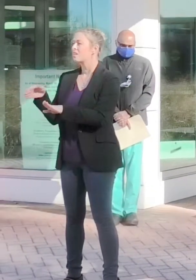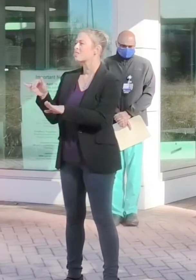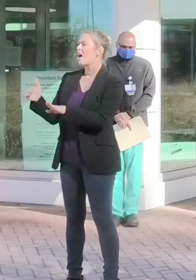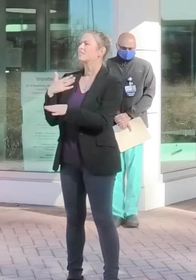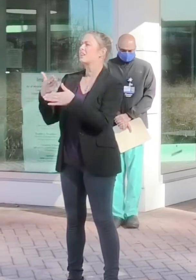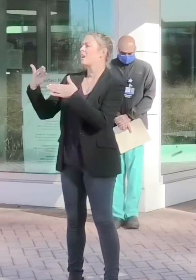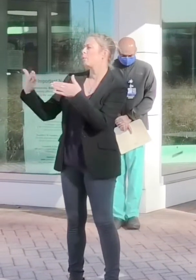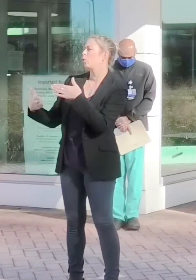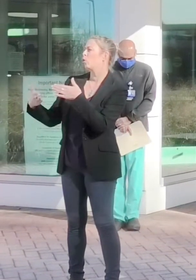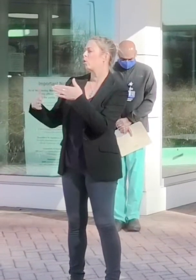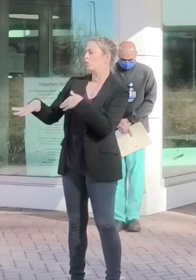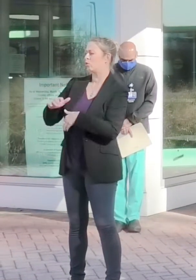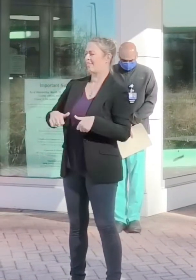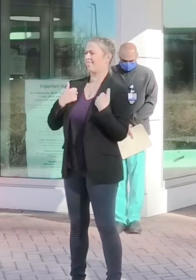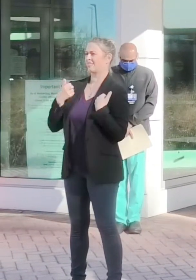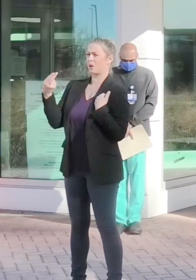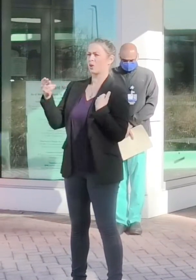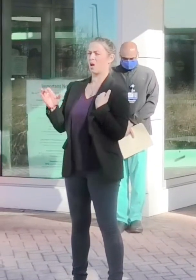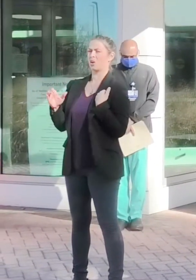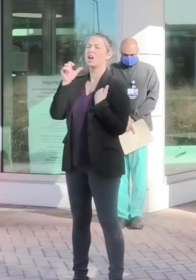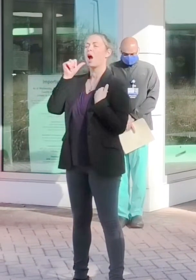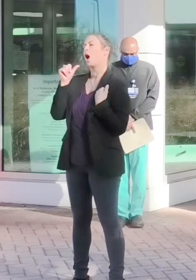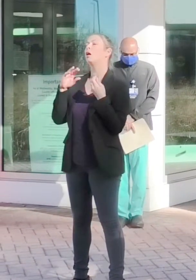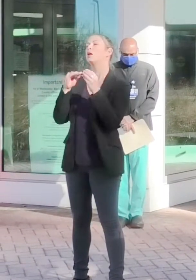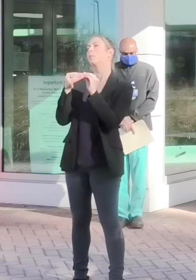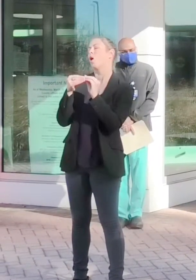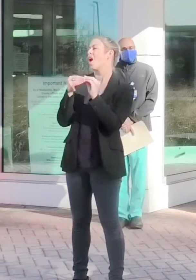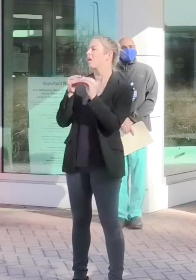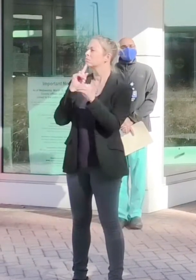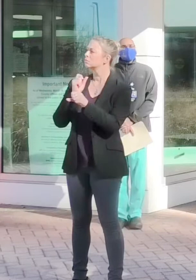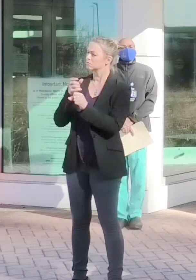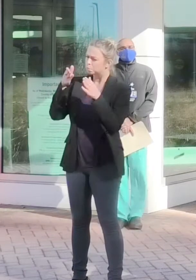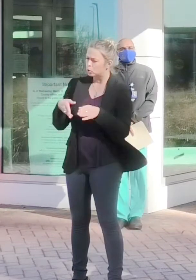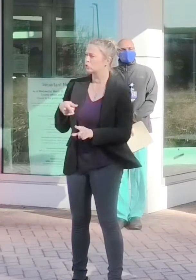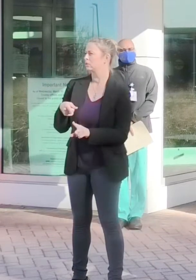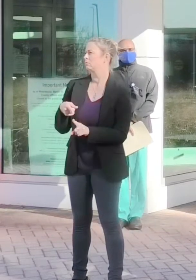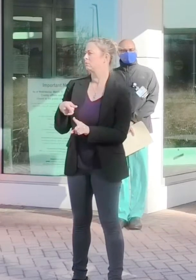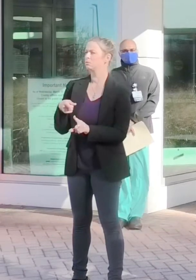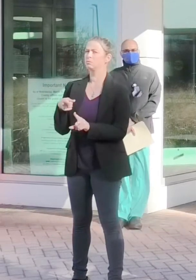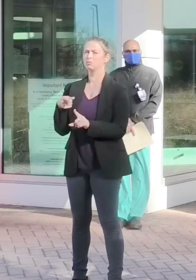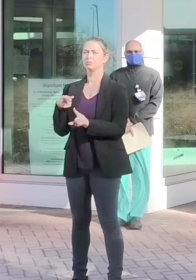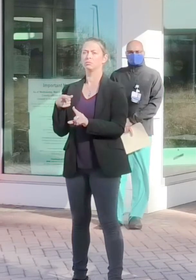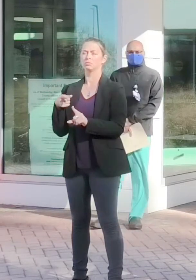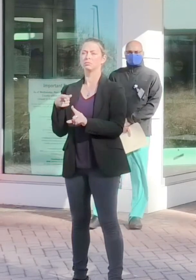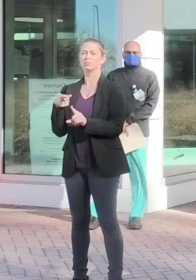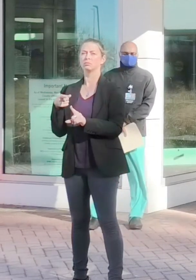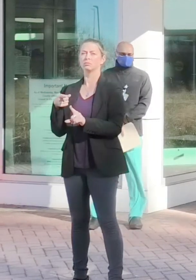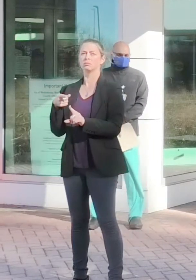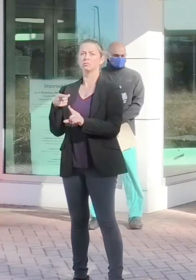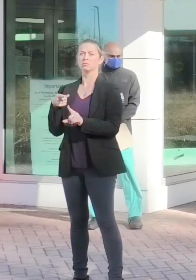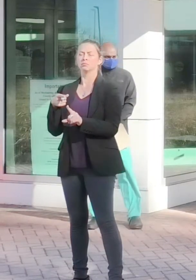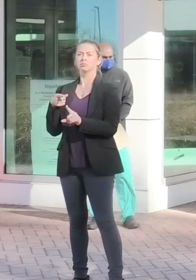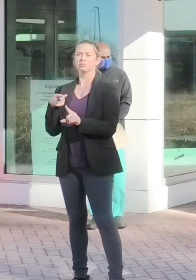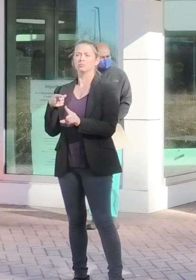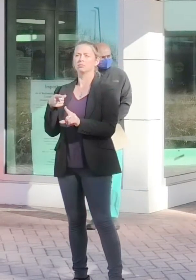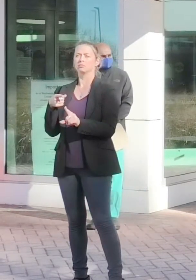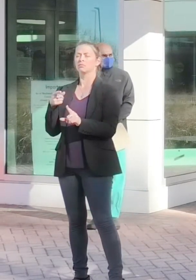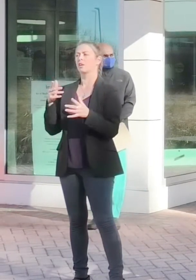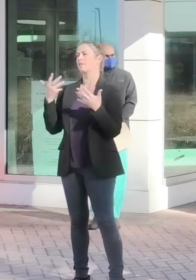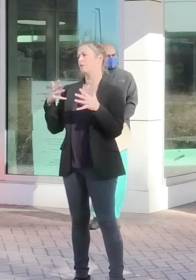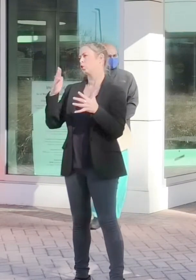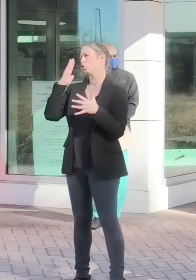neighbors, not a mere number on a dashboard. We knew that this fight against COVID would